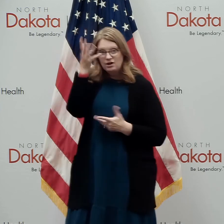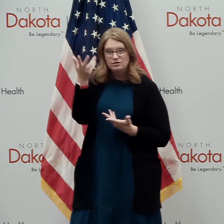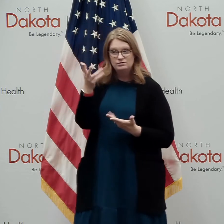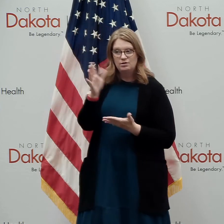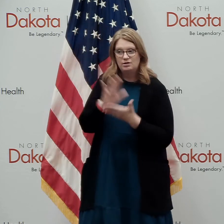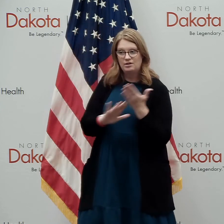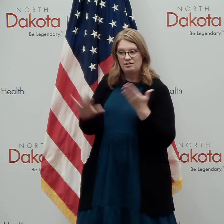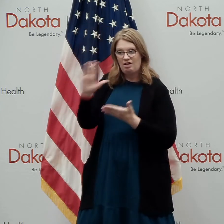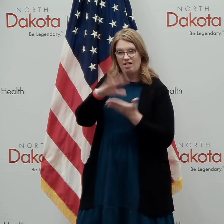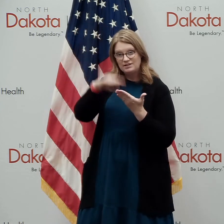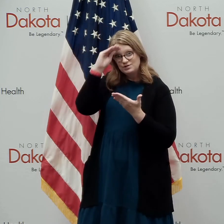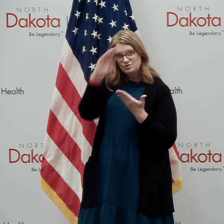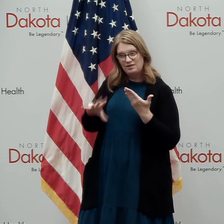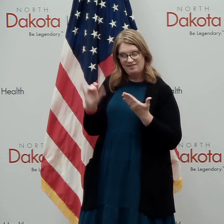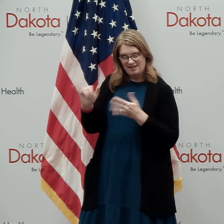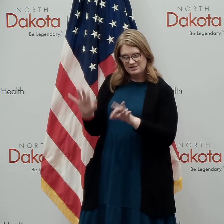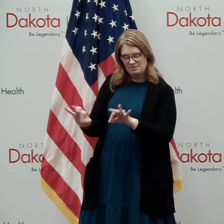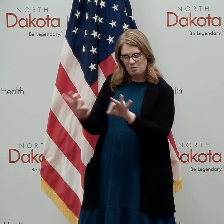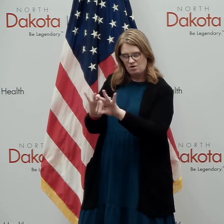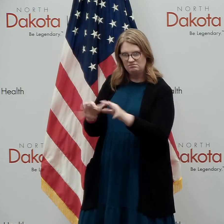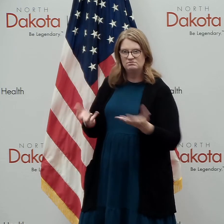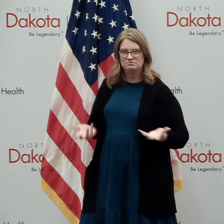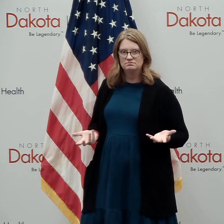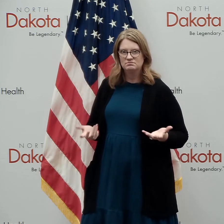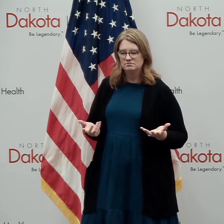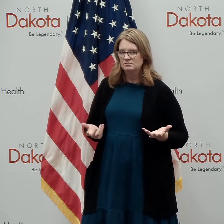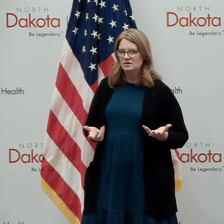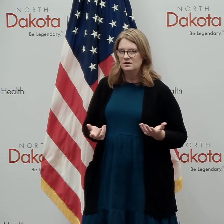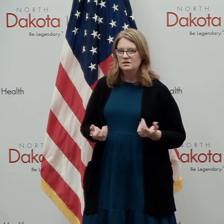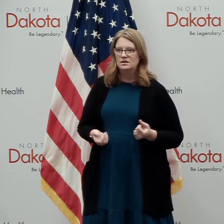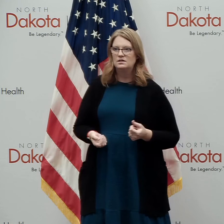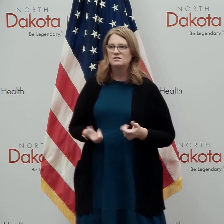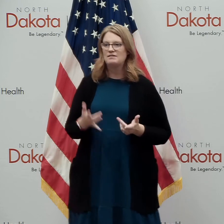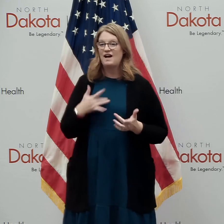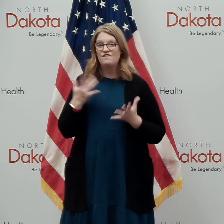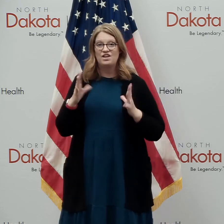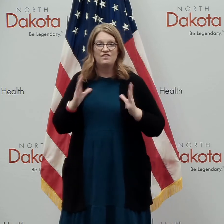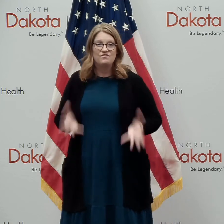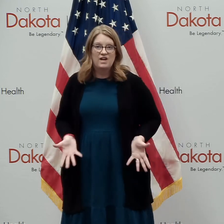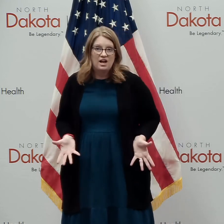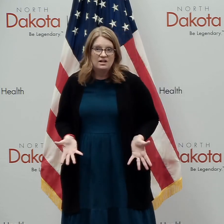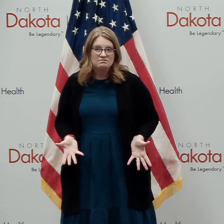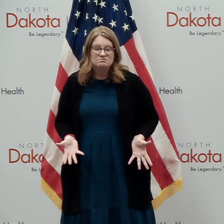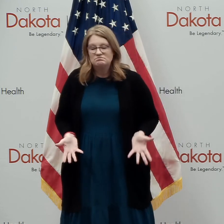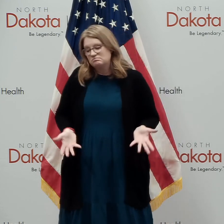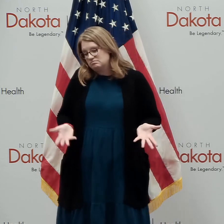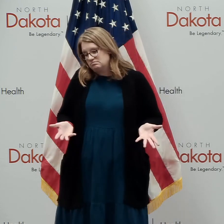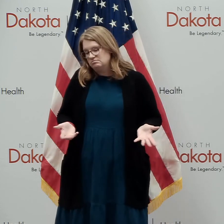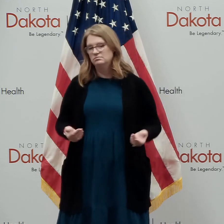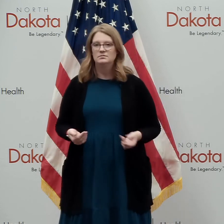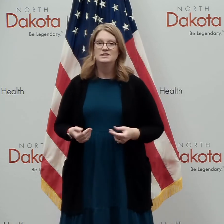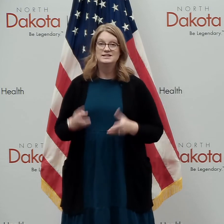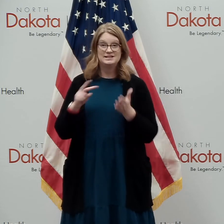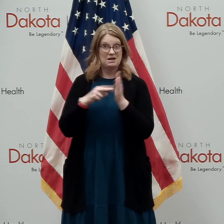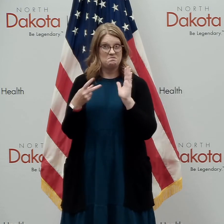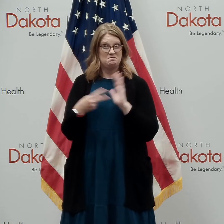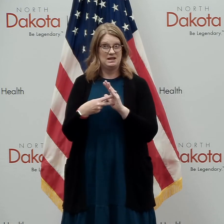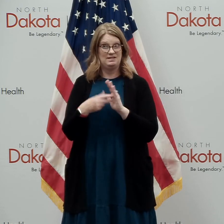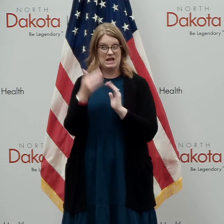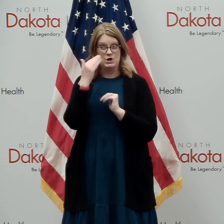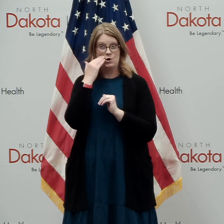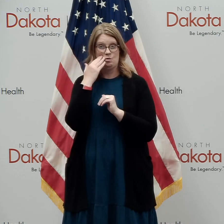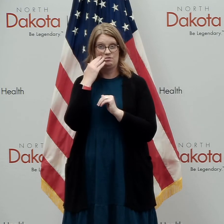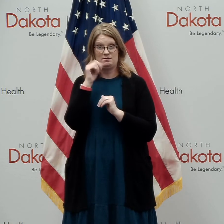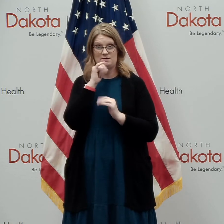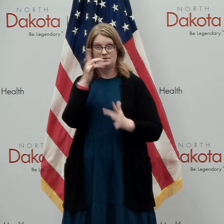status matters. In an asymptomatic disease, a lot of people may say, I feel fine, but it doesn't mean that they actually know their status. So in addition to